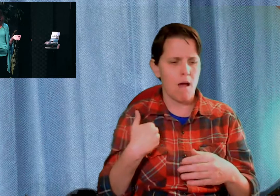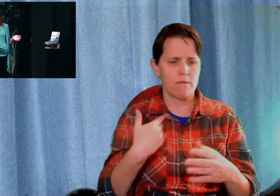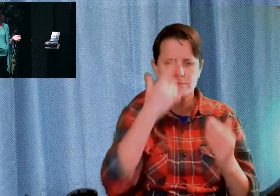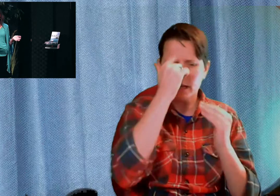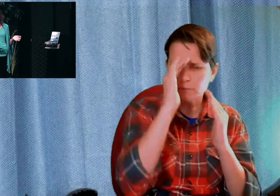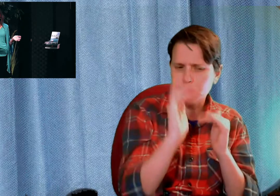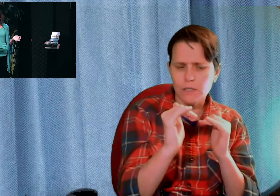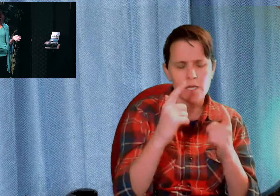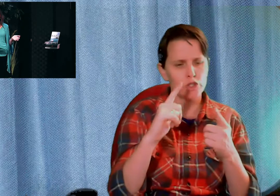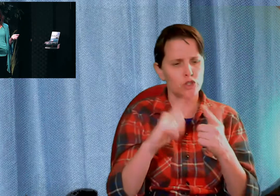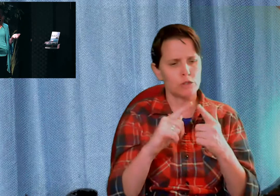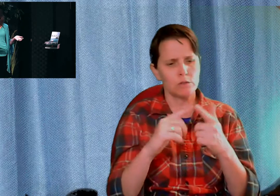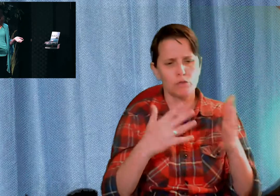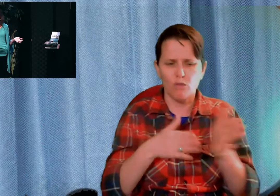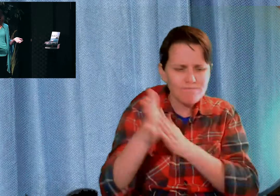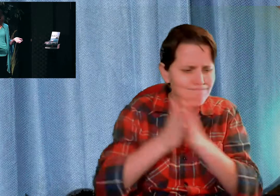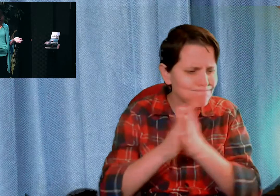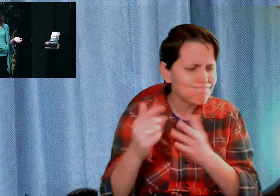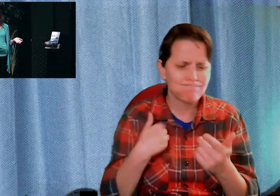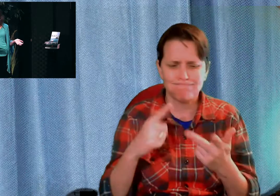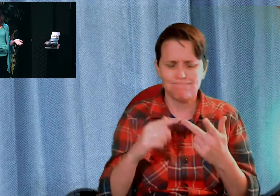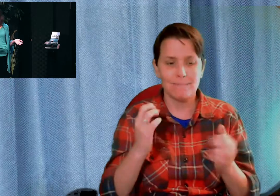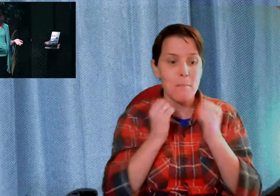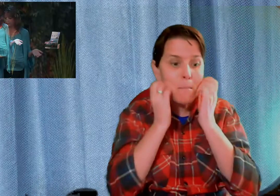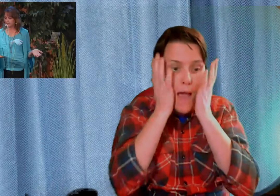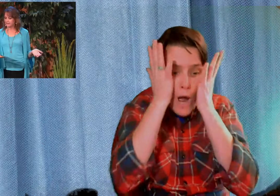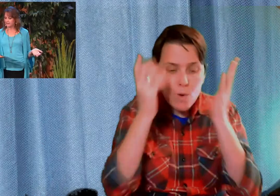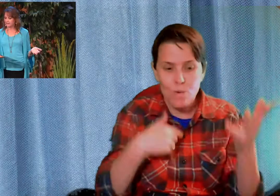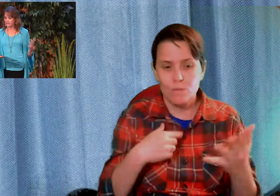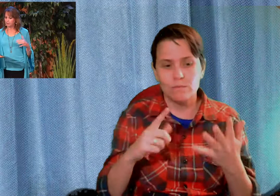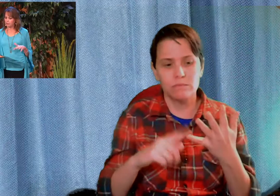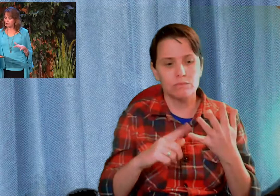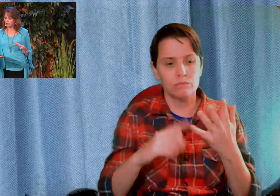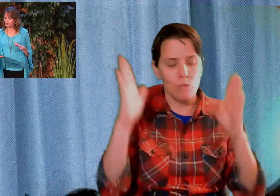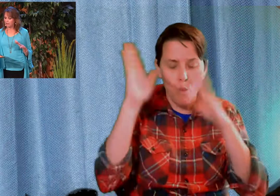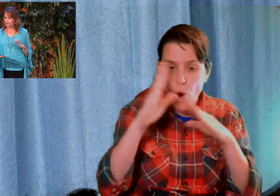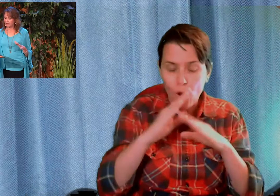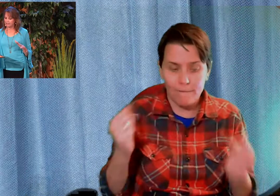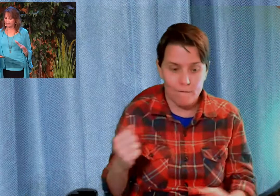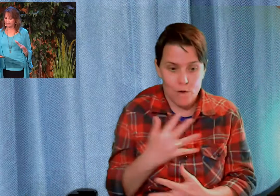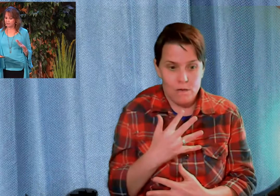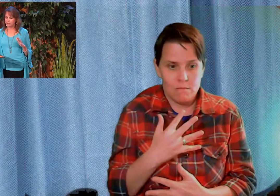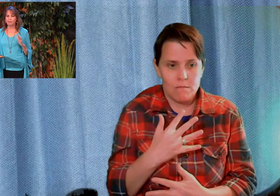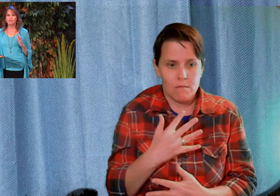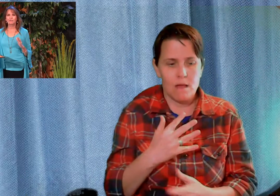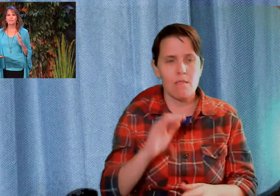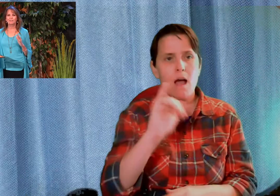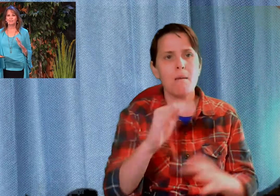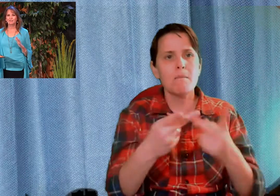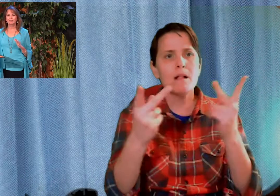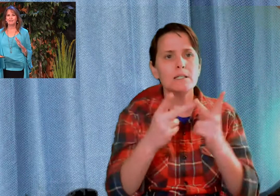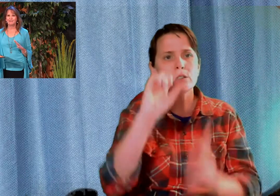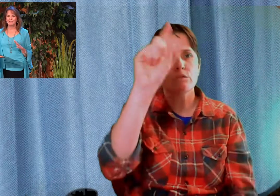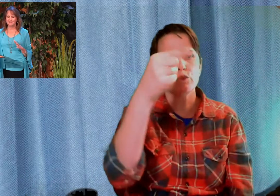and embarrassment, free of fear and worry, an umbilical spot of grace where we were